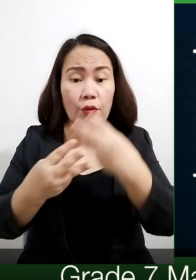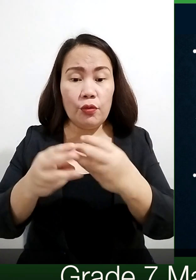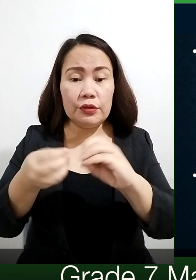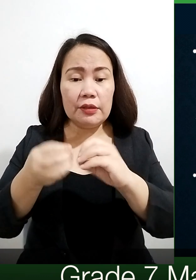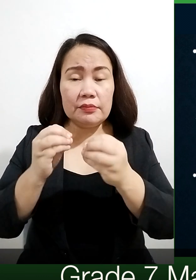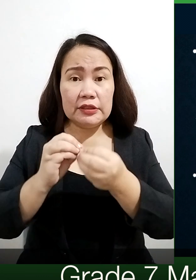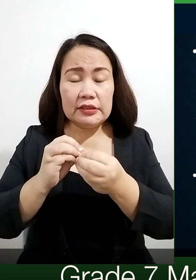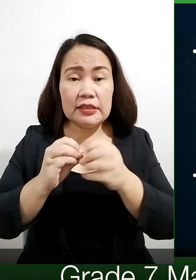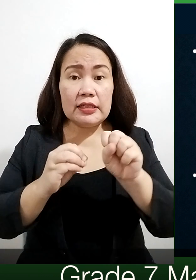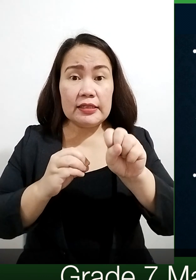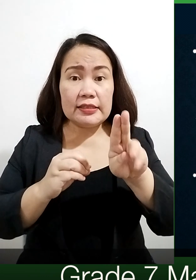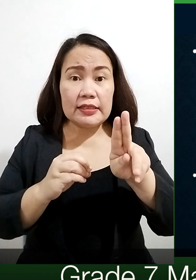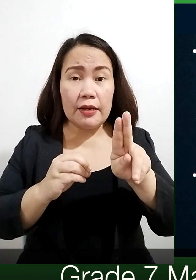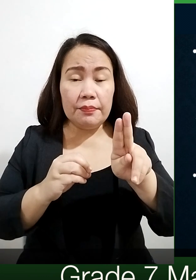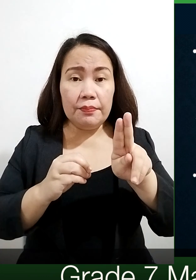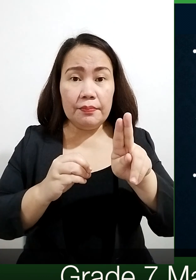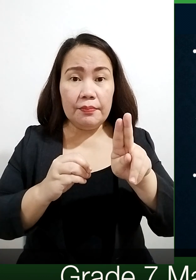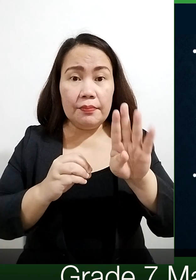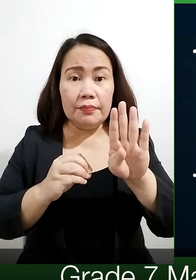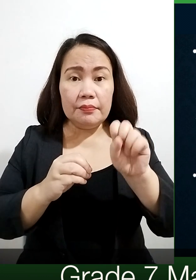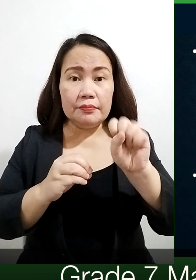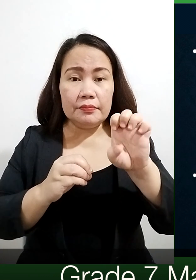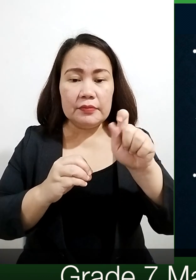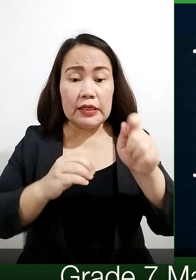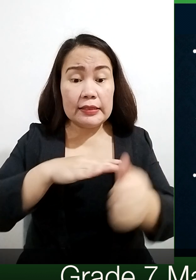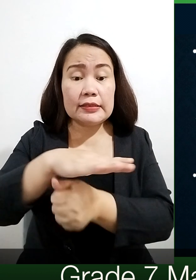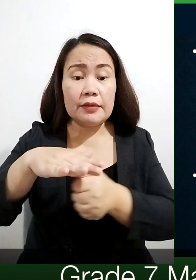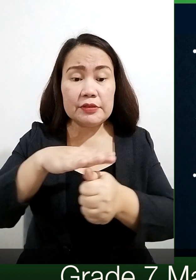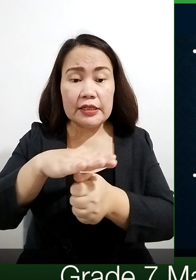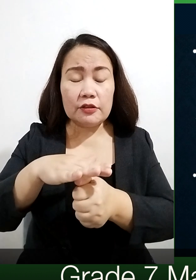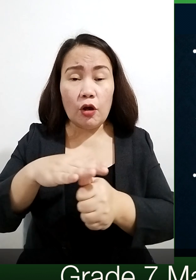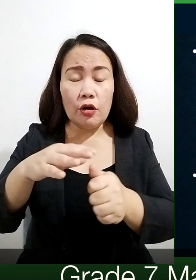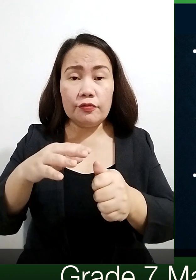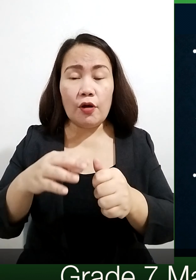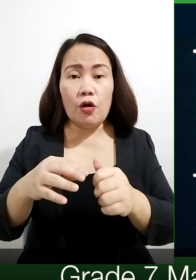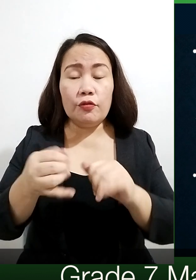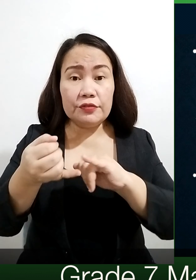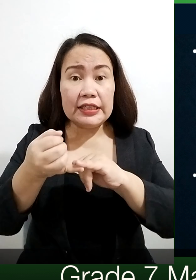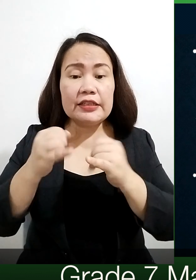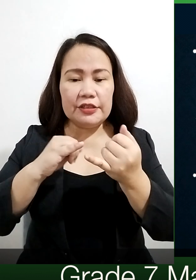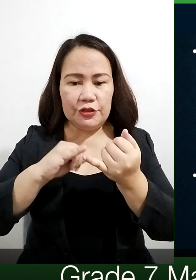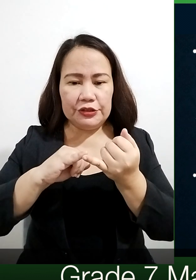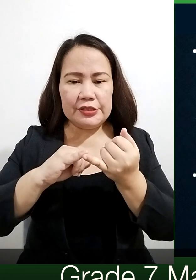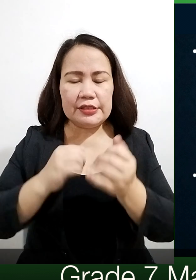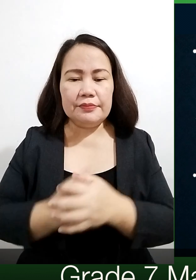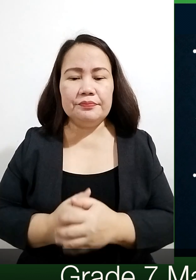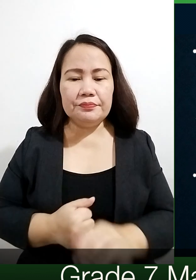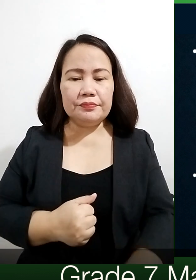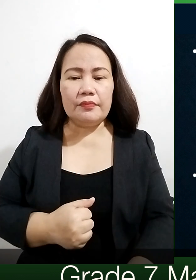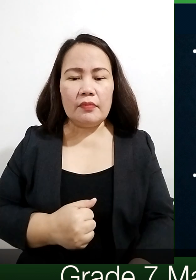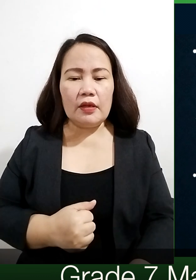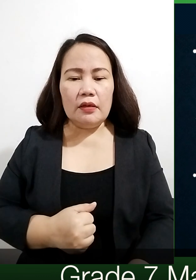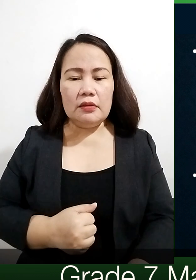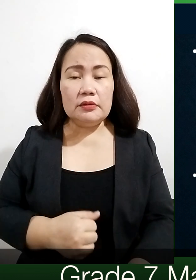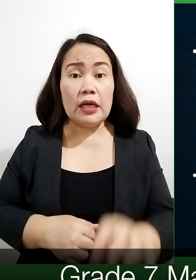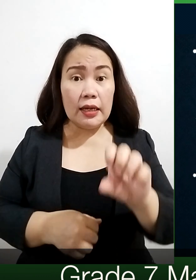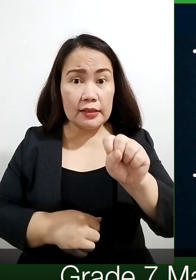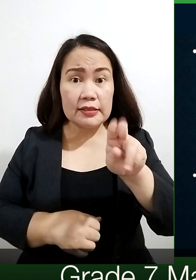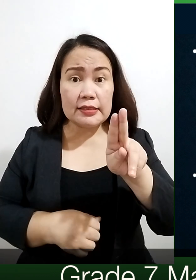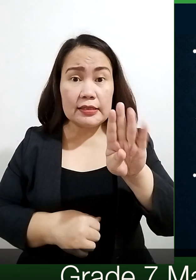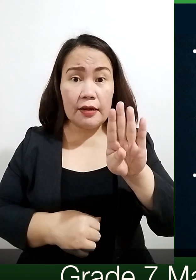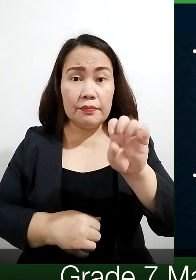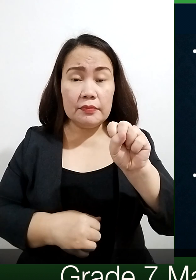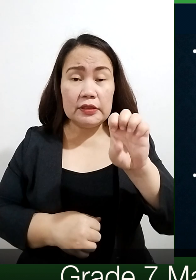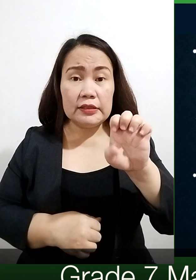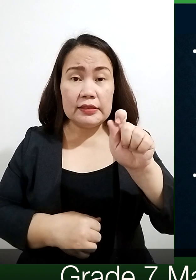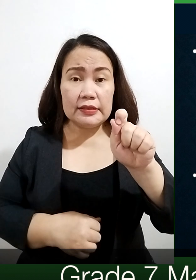is a subset of the set of integers. So, this is true. Why? Because yung whole numbers can be found in the set of